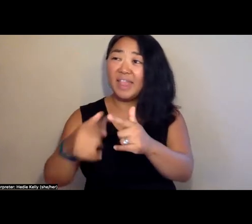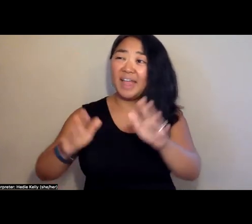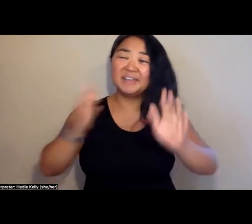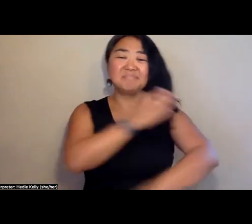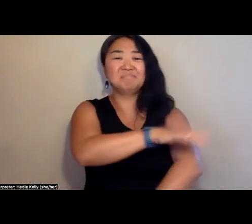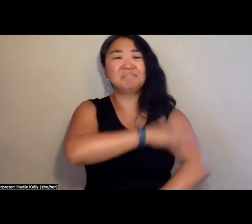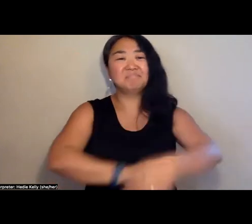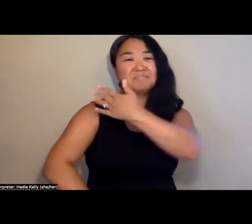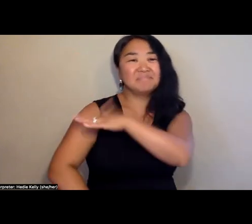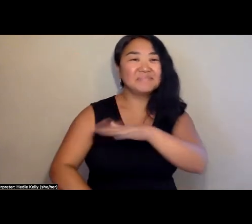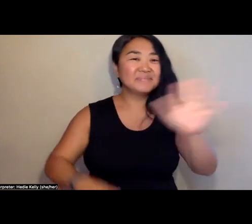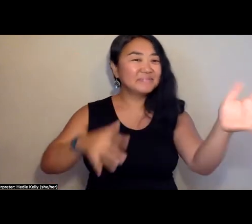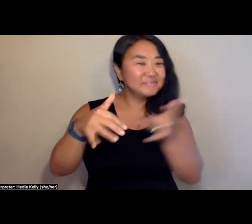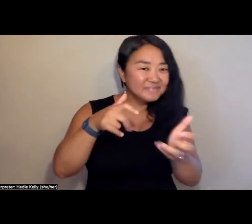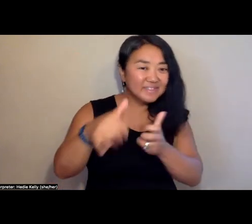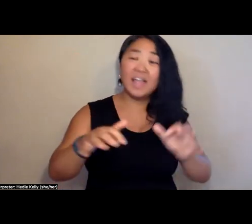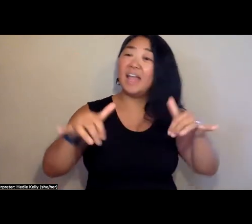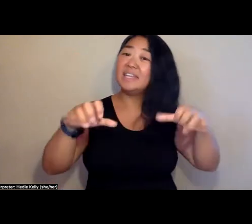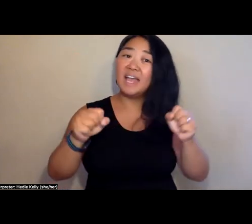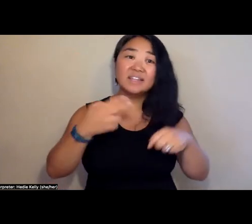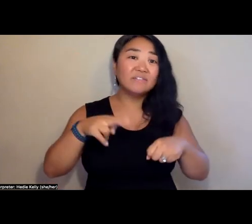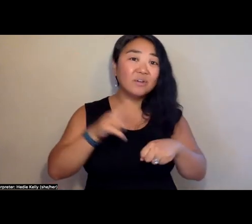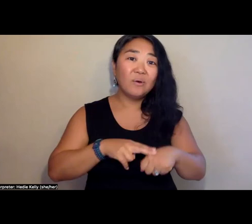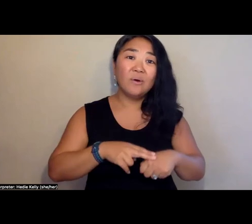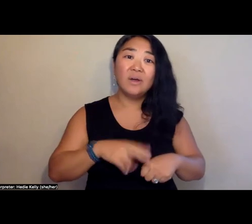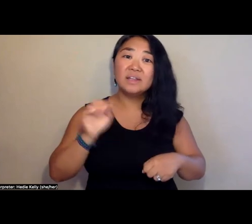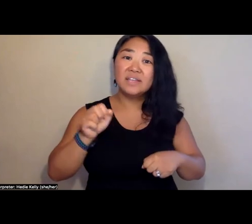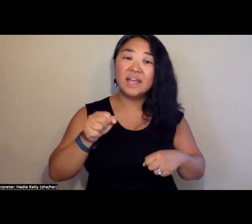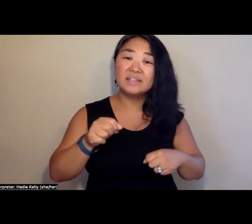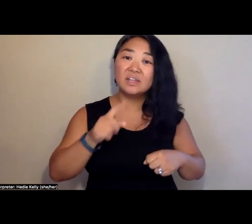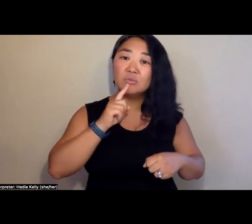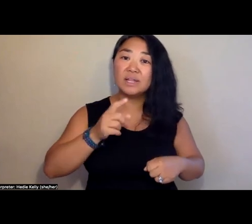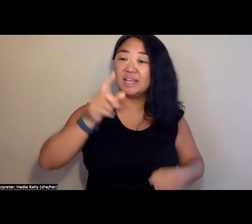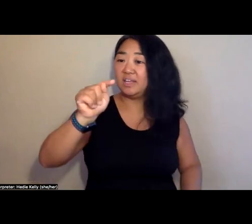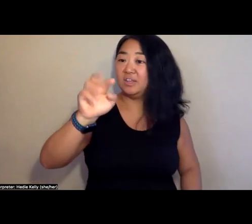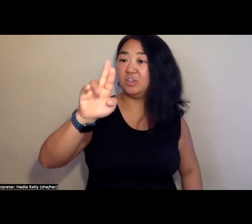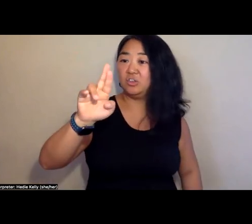the, yes, trekking poles are now added to the packing list. I think